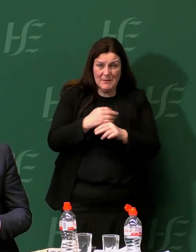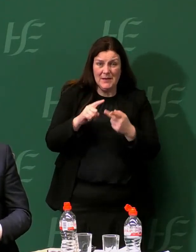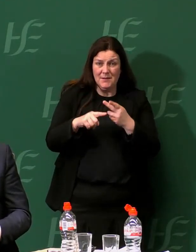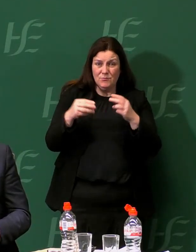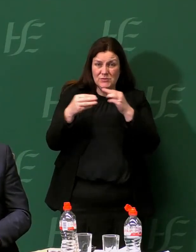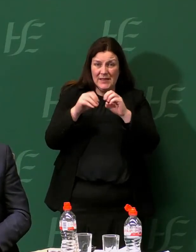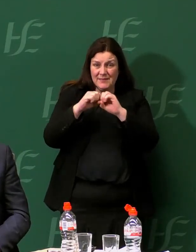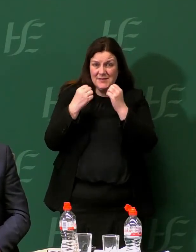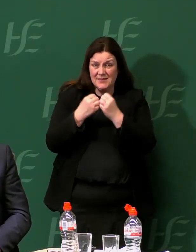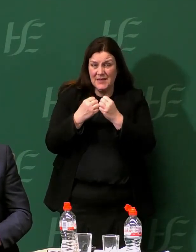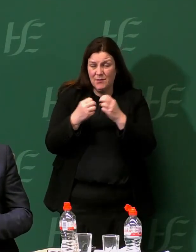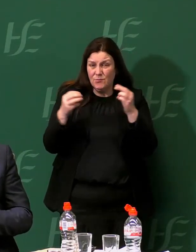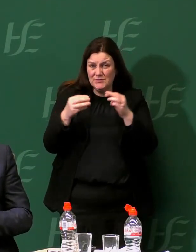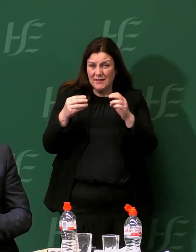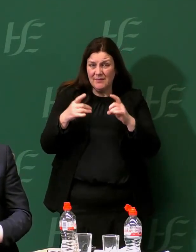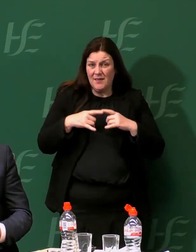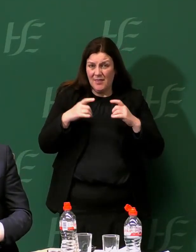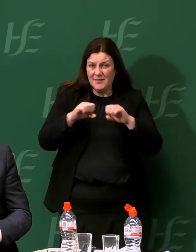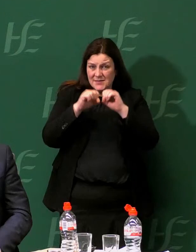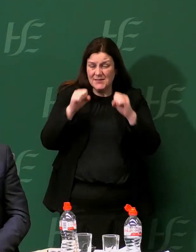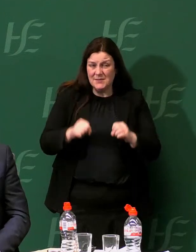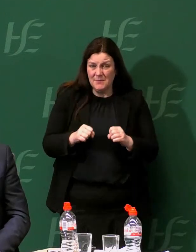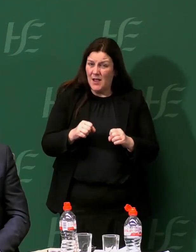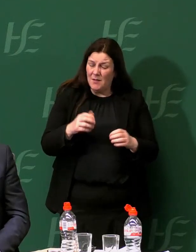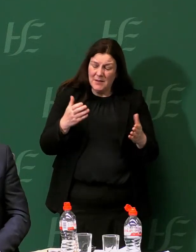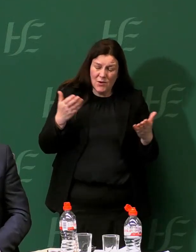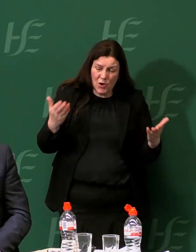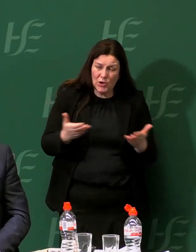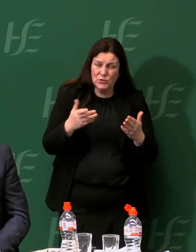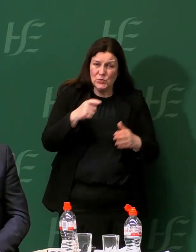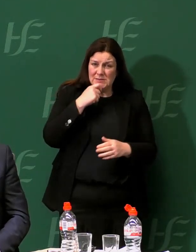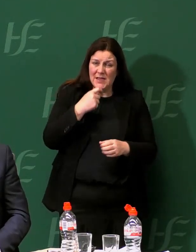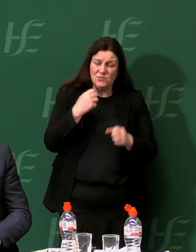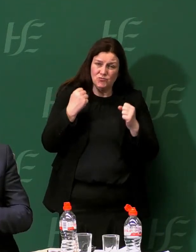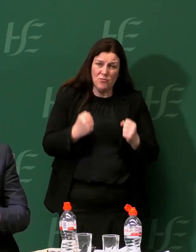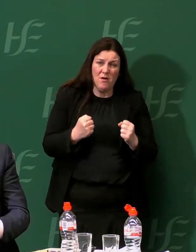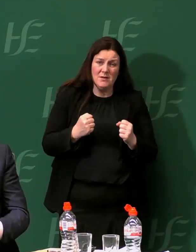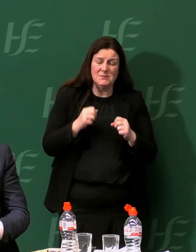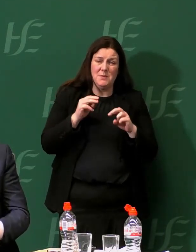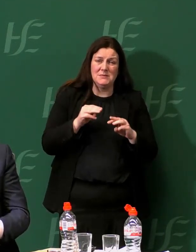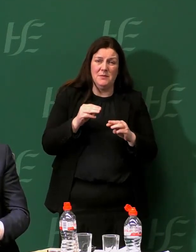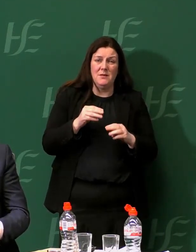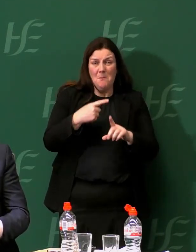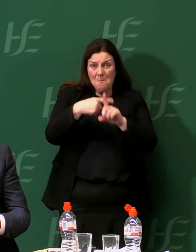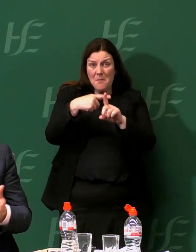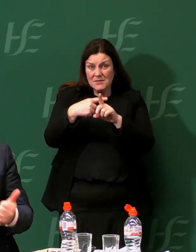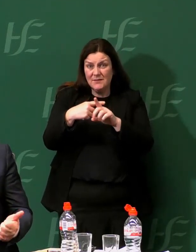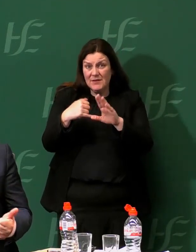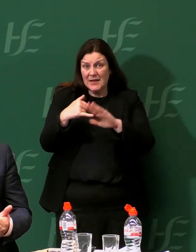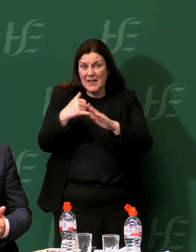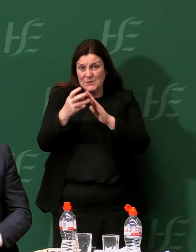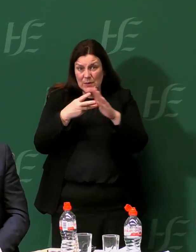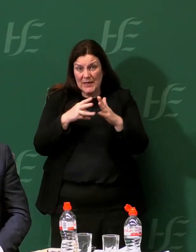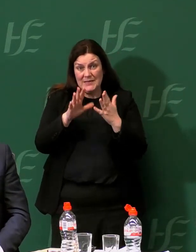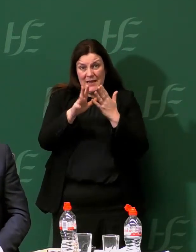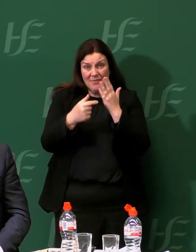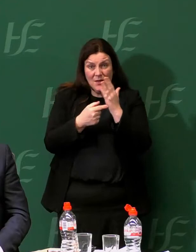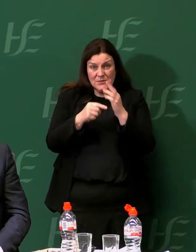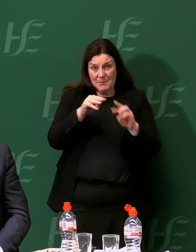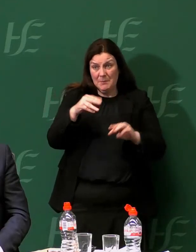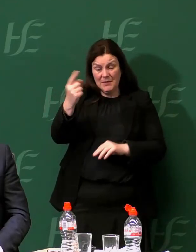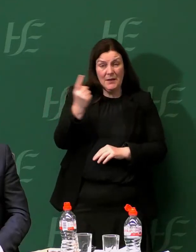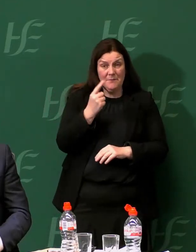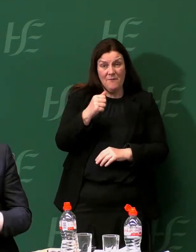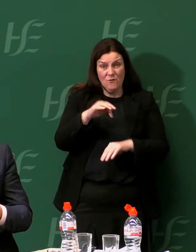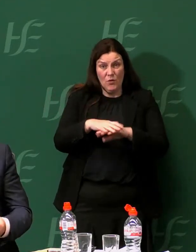society, and protect the health system. And I've been urged to say this as strongly and regularly as we can. Very positively last week, 10,000 people came forward